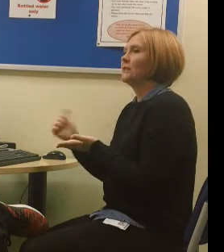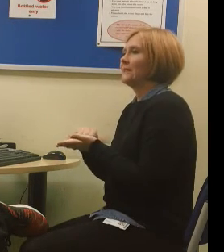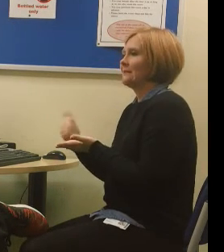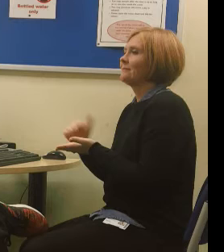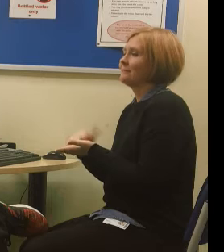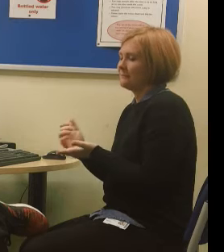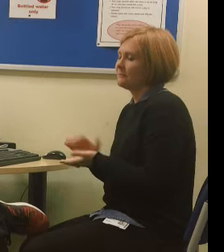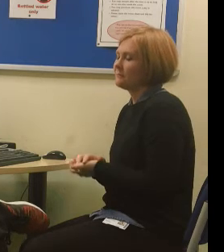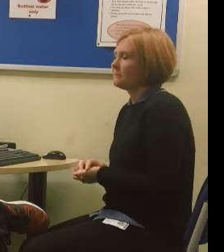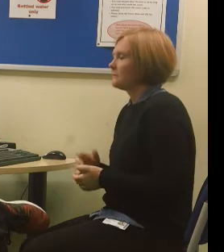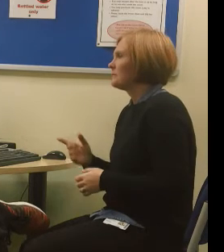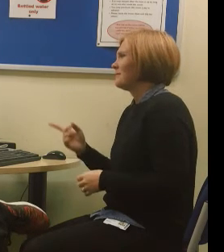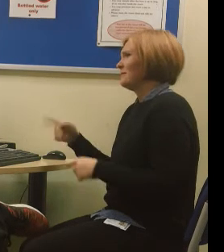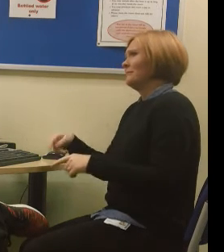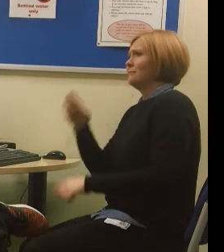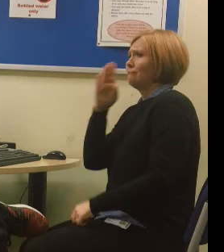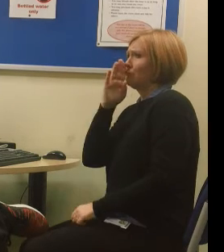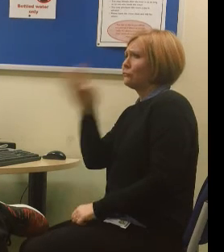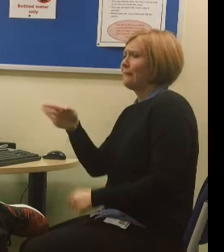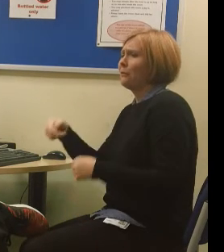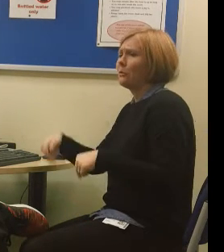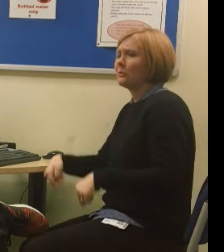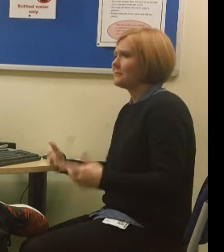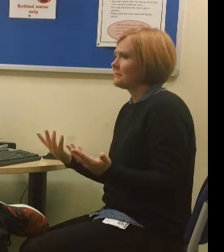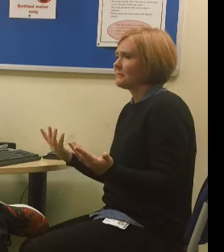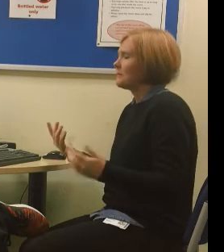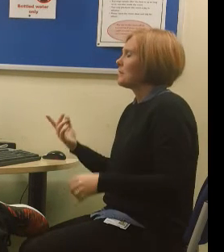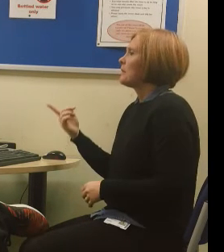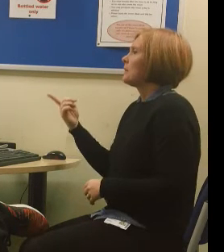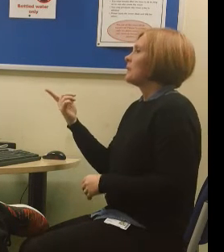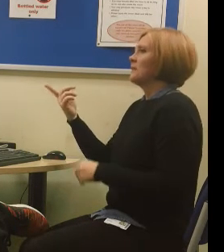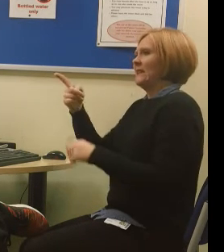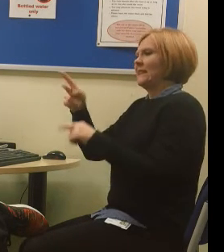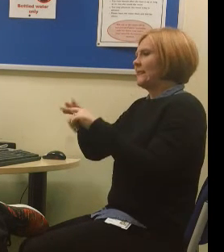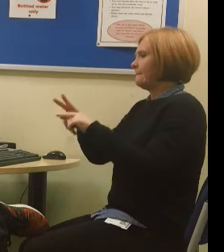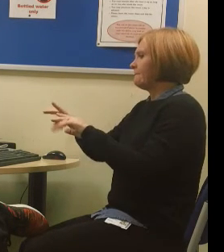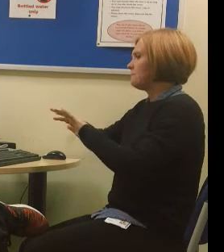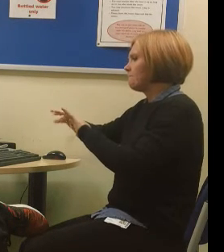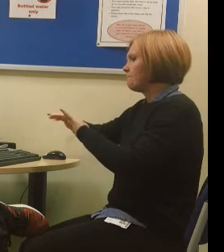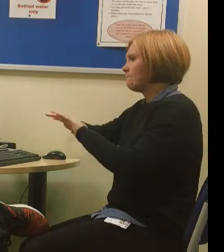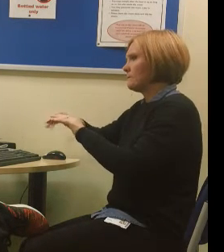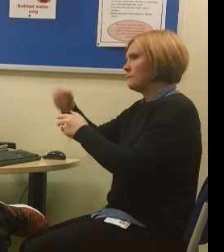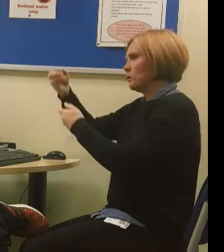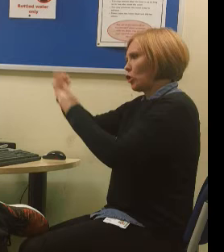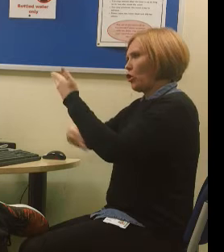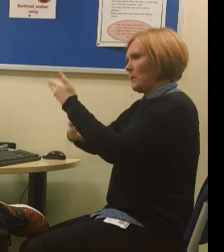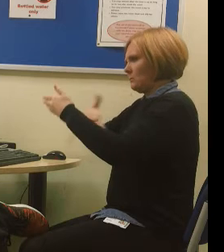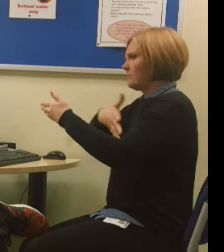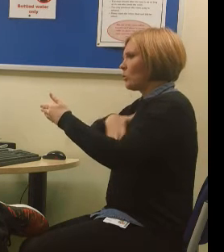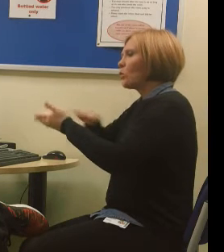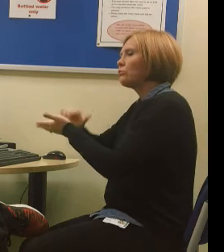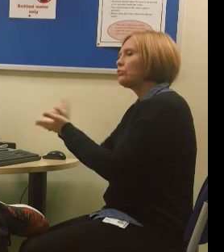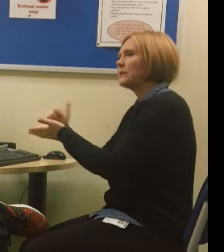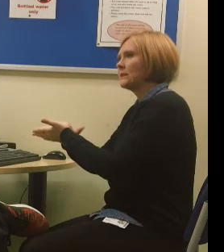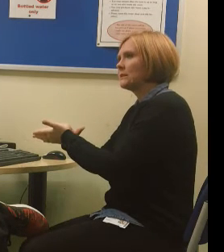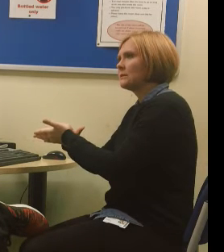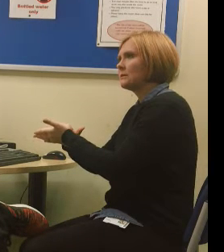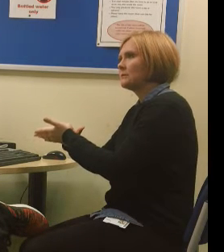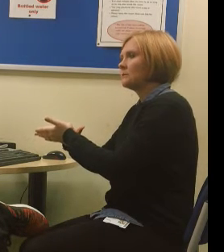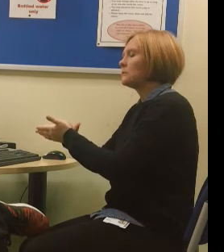Printing in the LRC is really straightforward. If you're in Word or some other application and you've got a document that you want to print, simply go to the printing